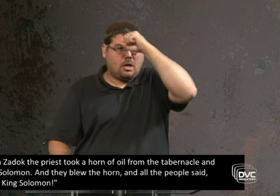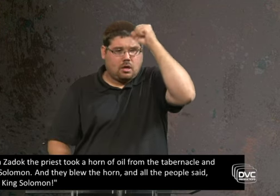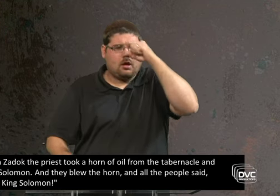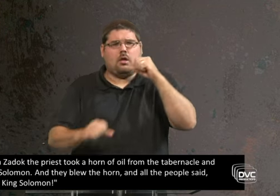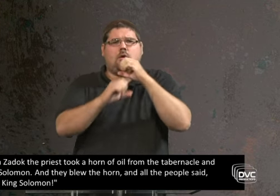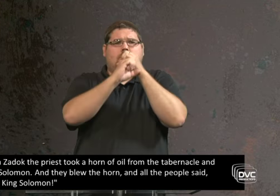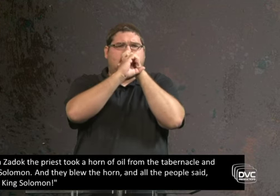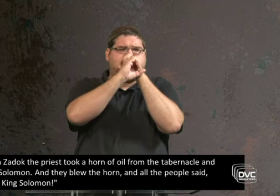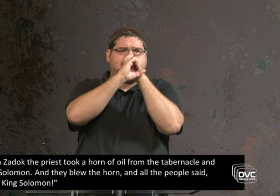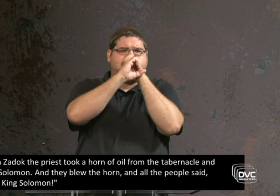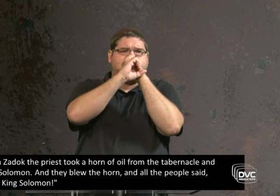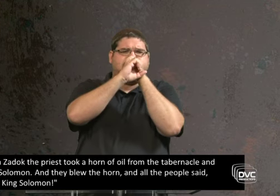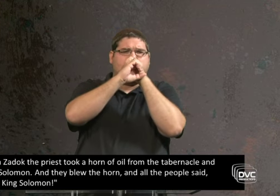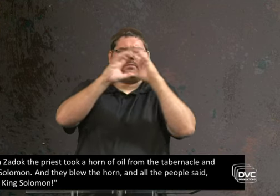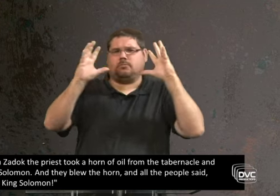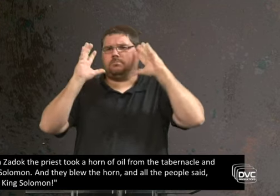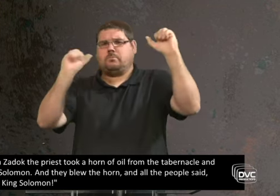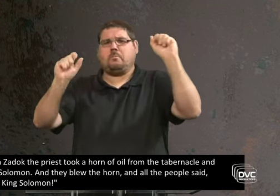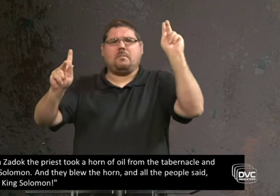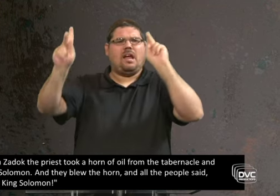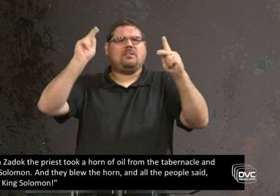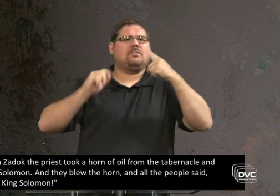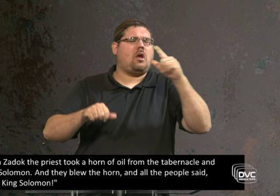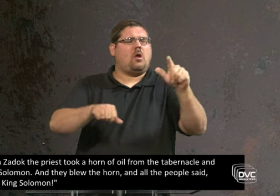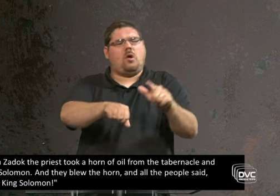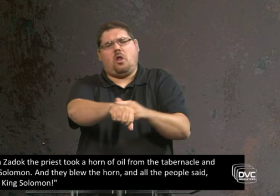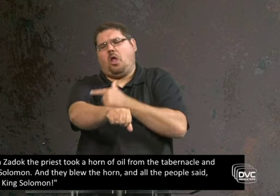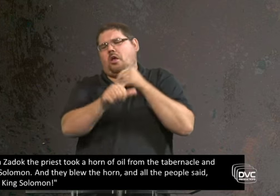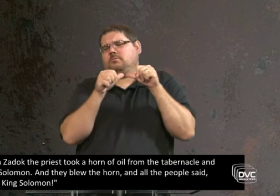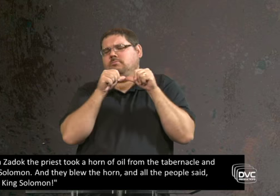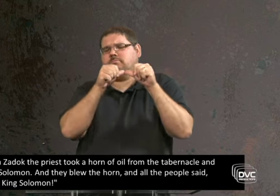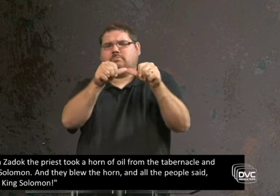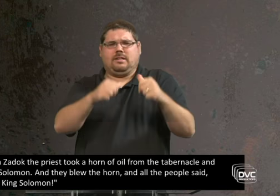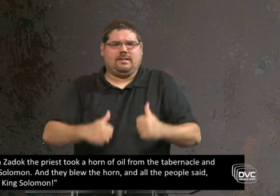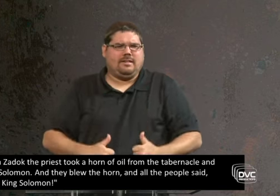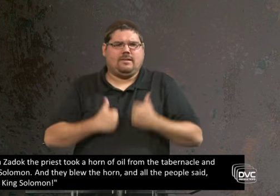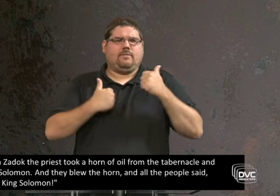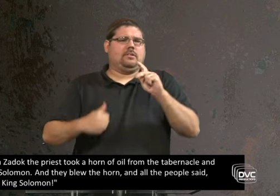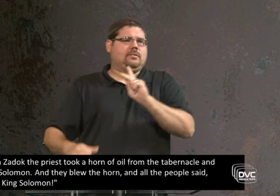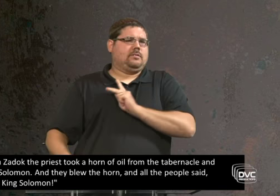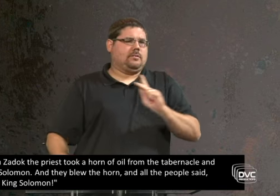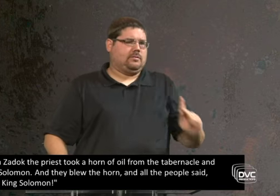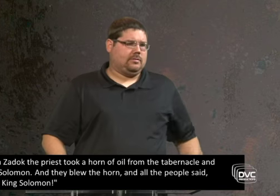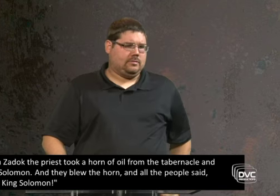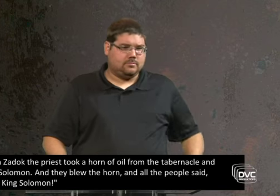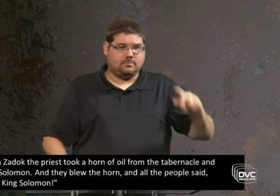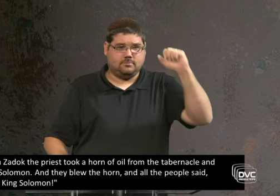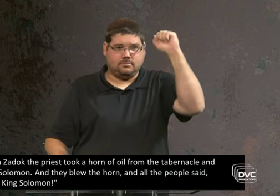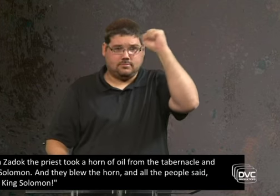Solomon. And they blew the horn, and all the people said, "Long live King